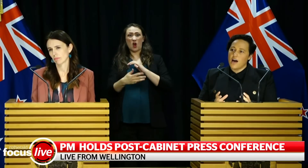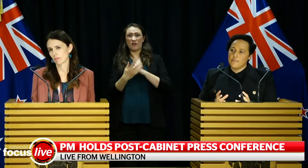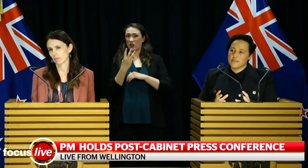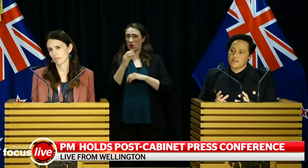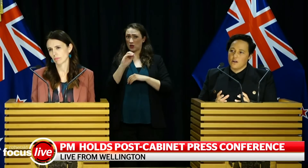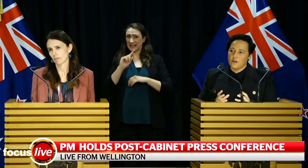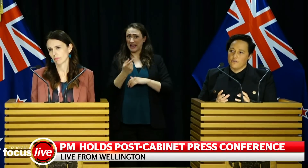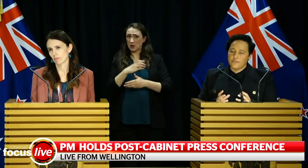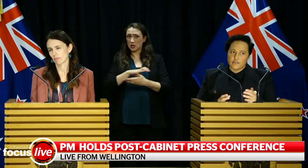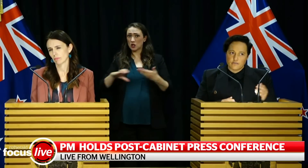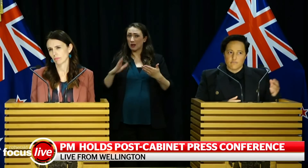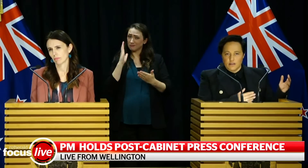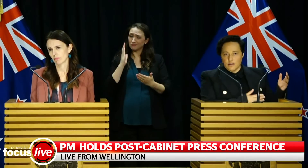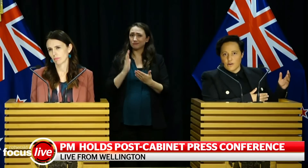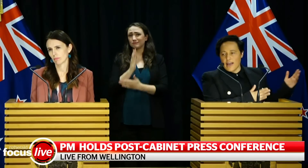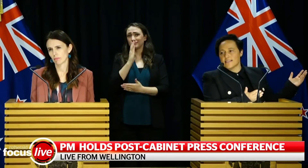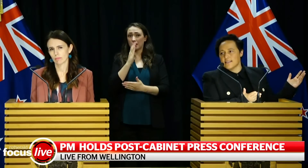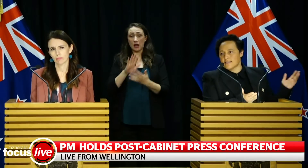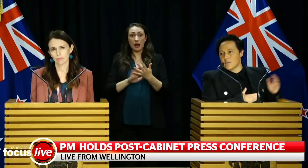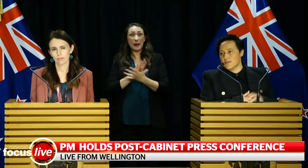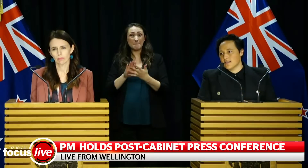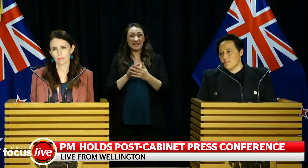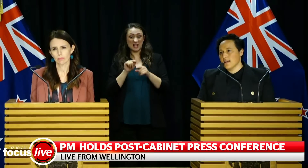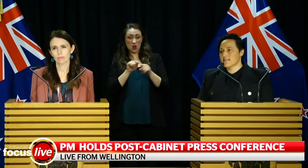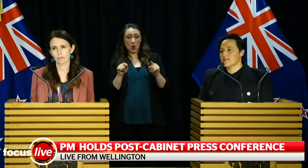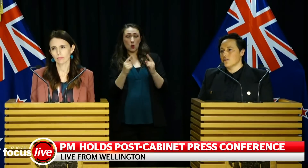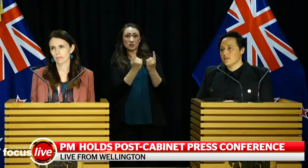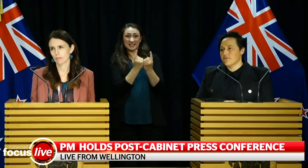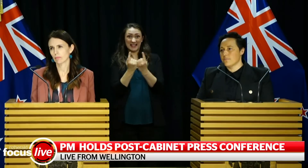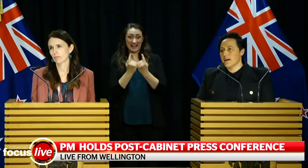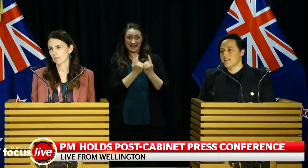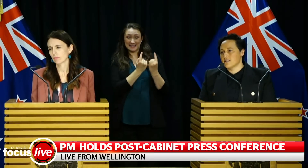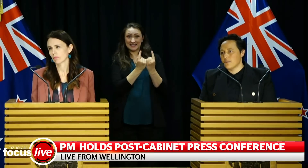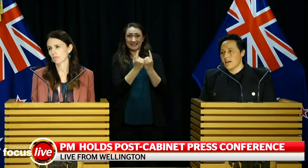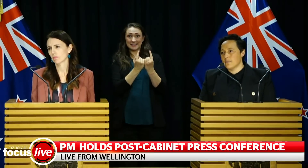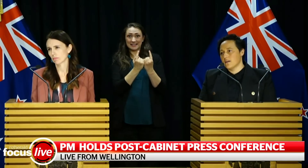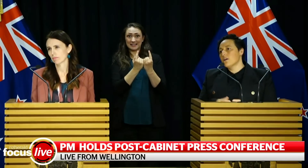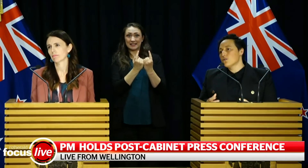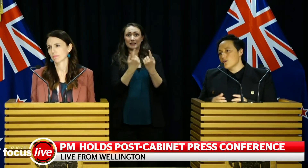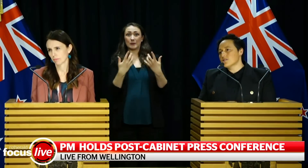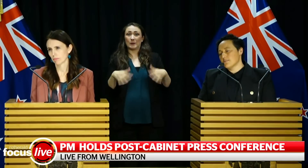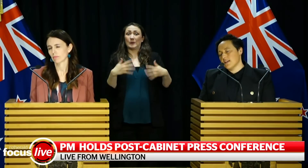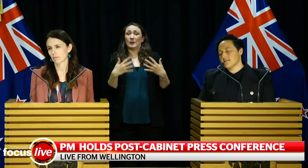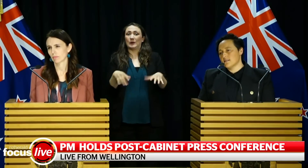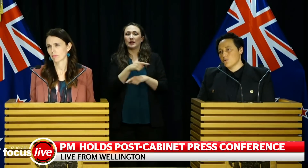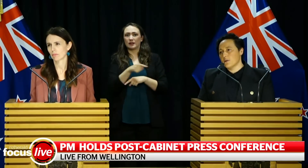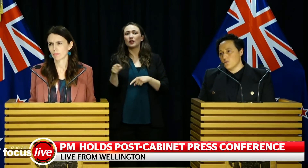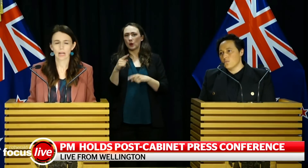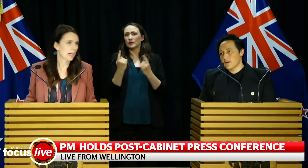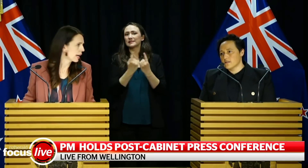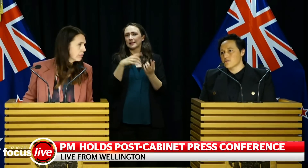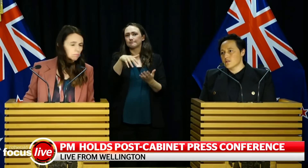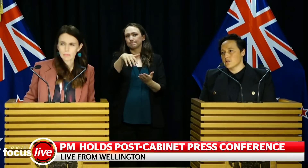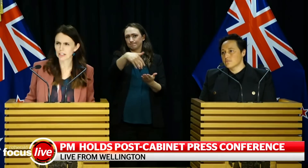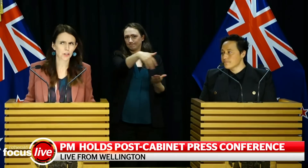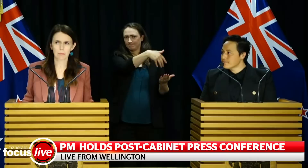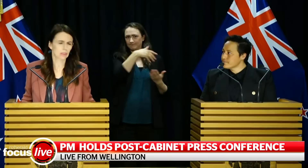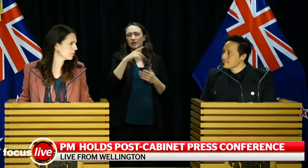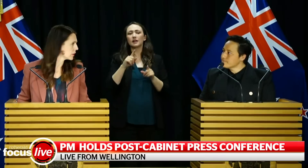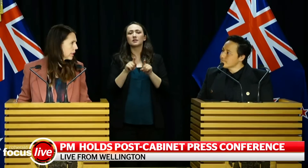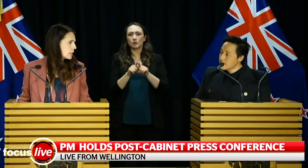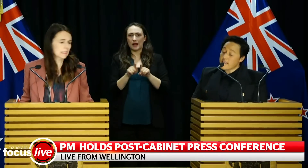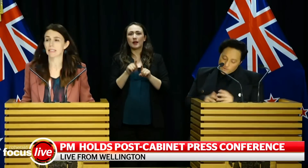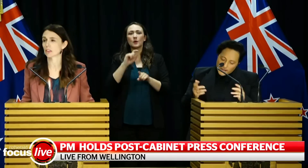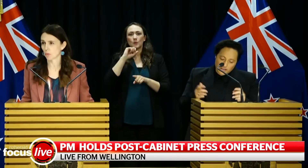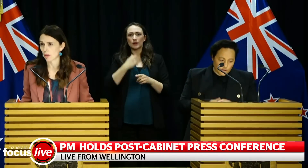those types of assets that we see plastered on the front page of the paper, those types of assets will be caught by this threshold. And